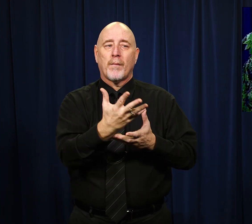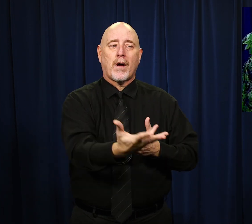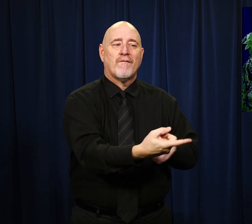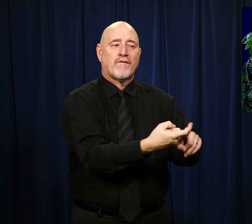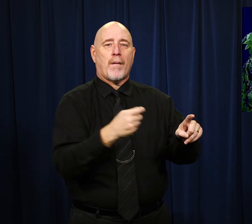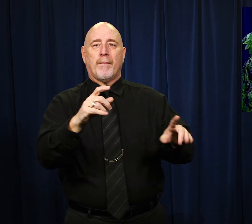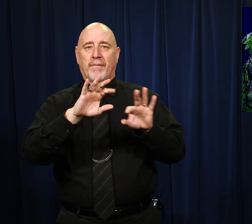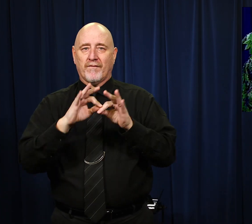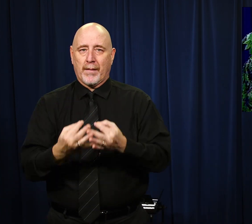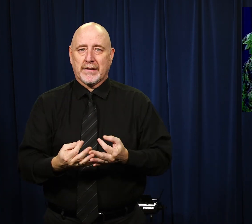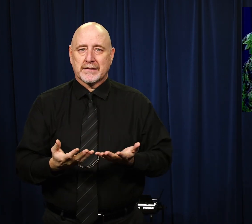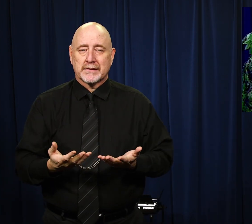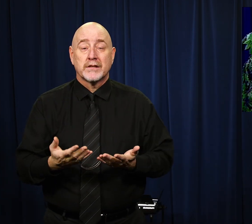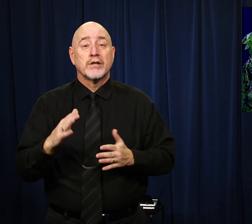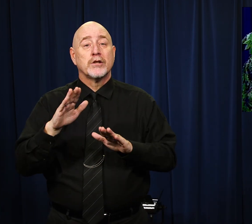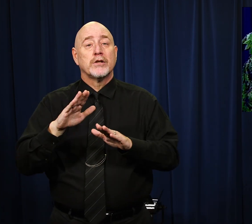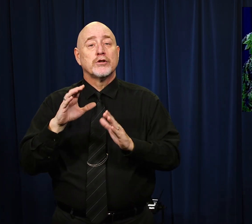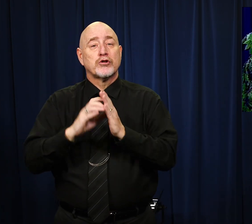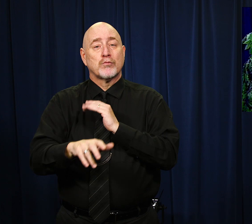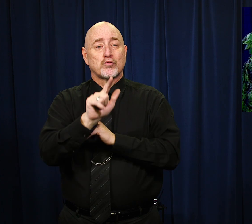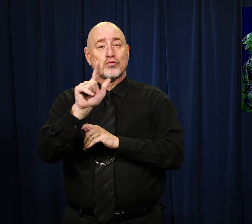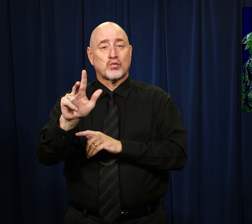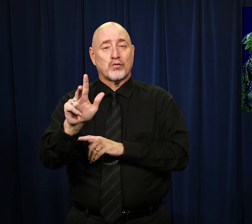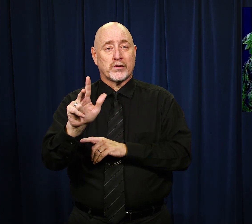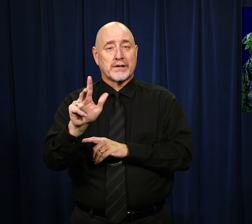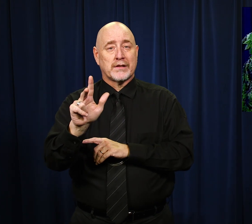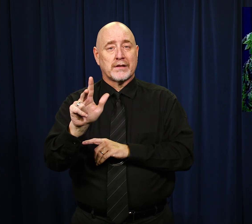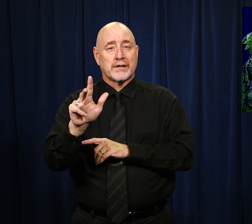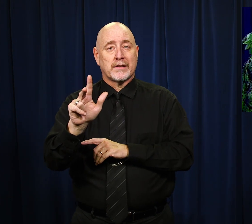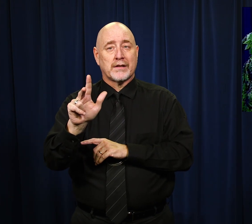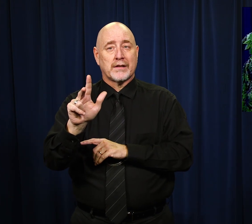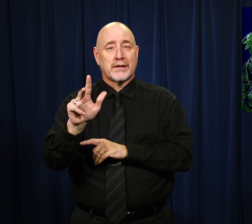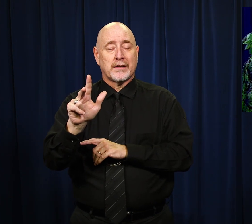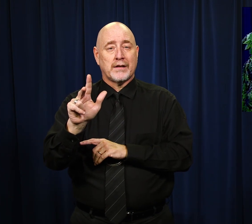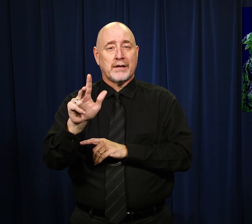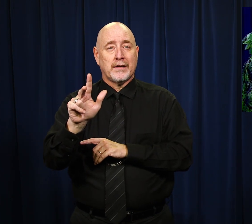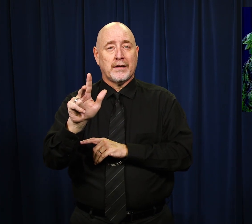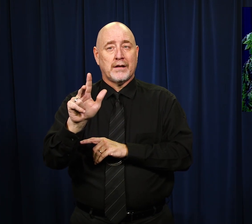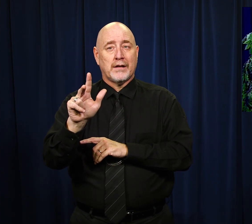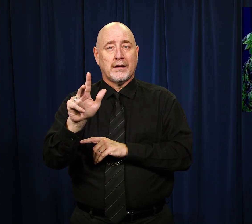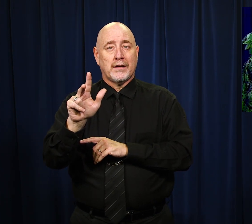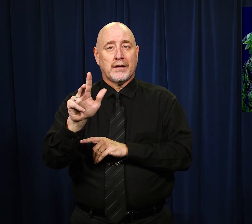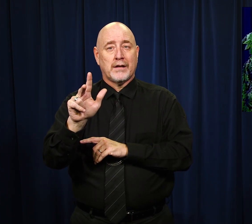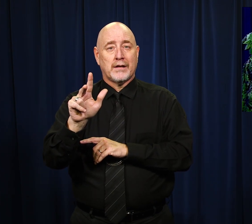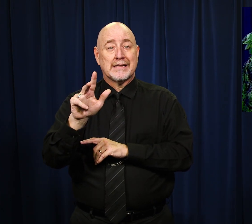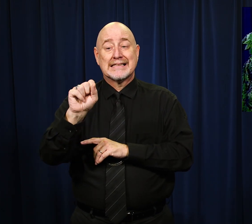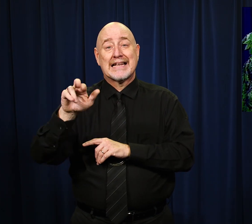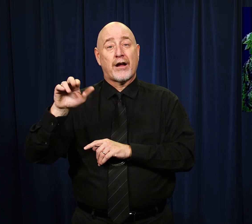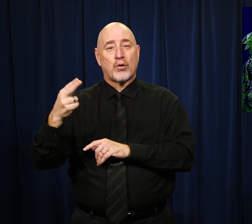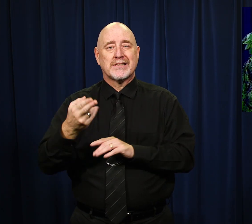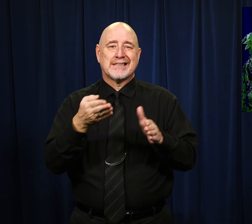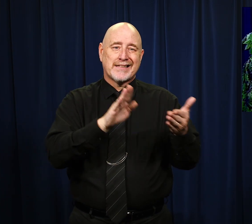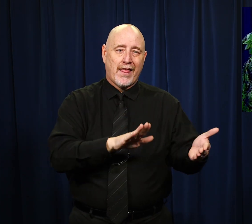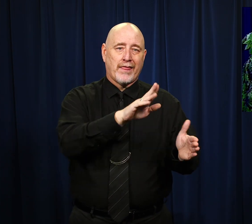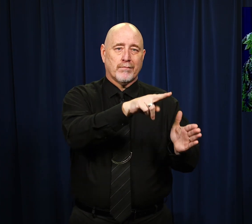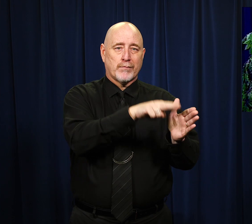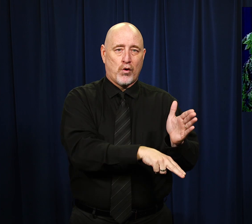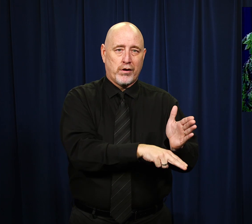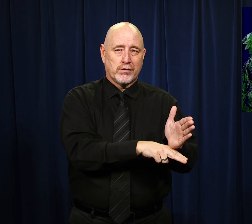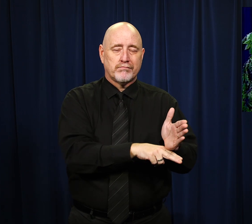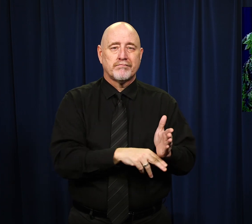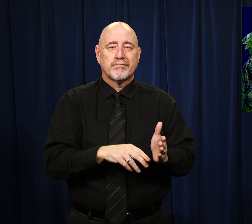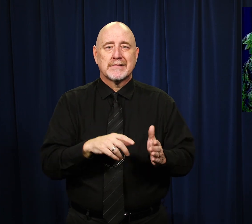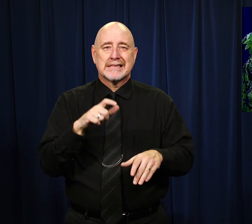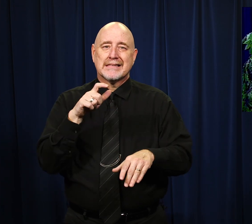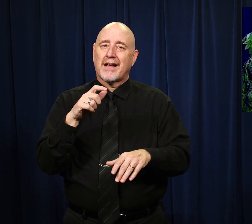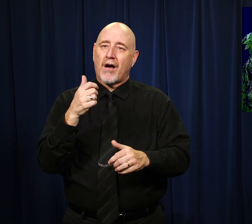family. Chapter 23, the death and burial of Sarah. Sad times